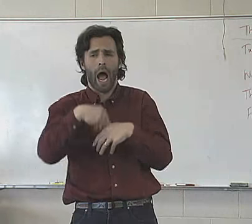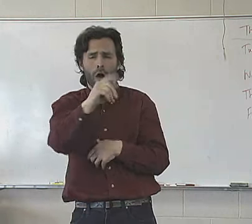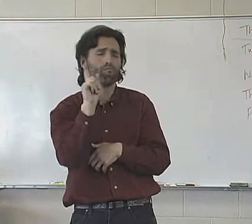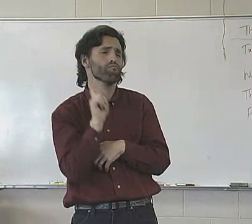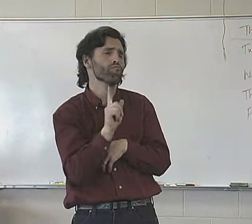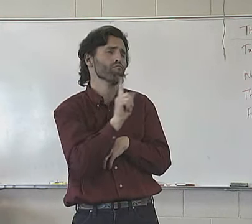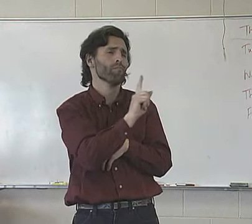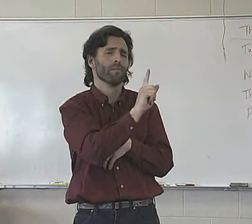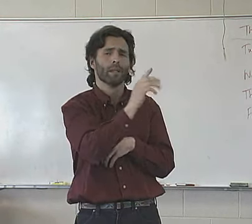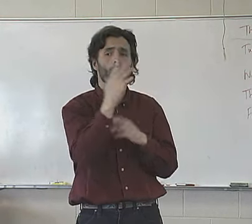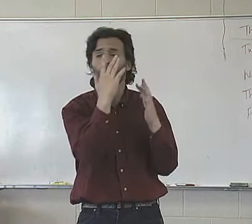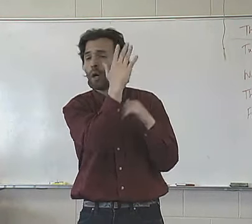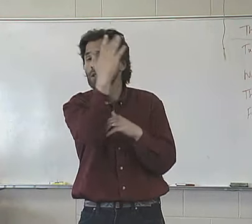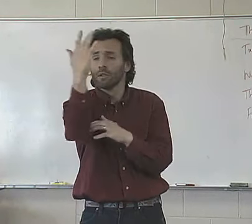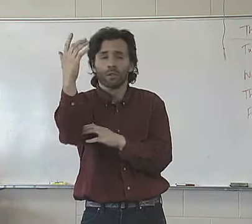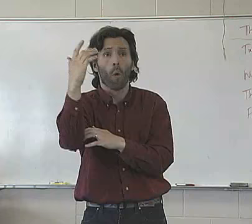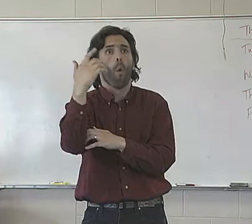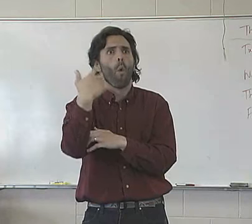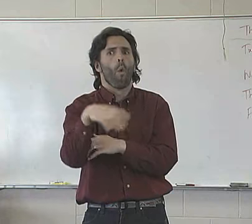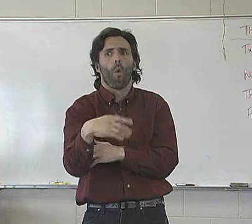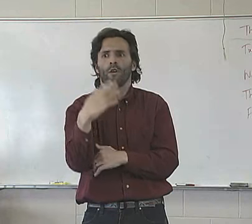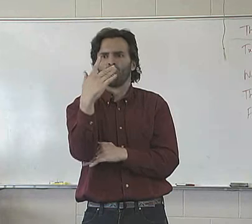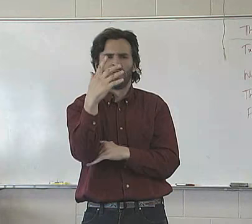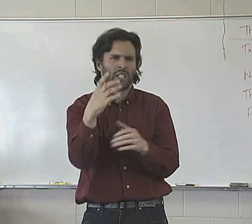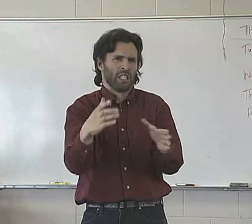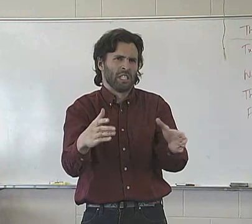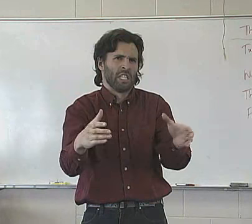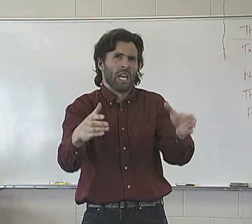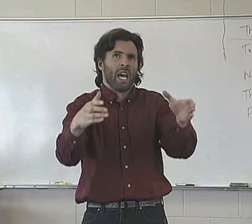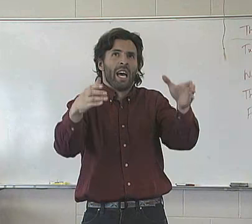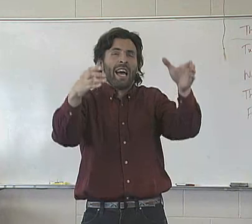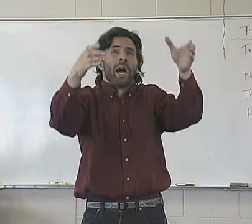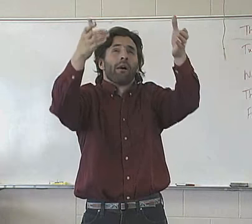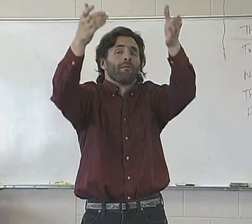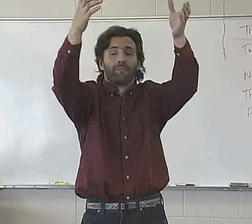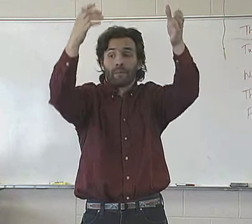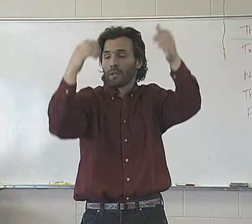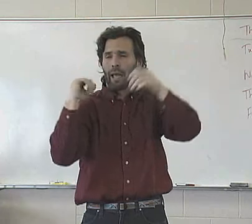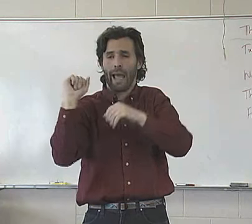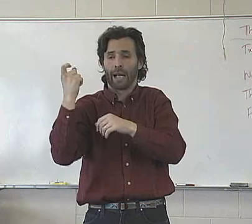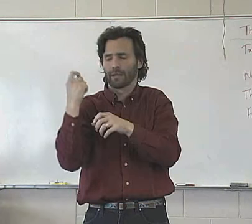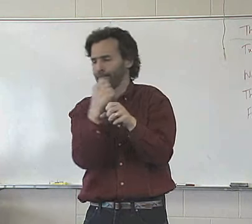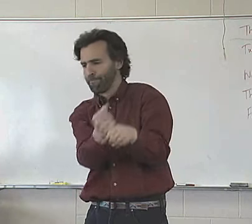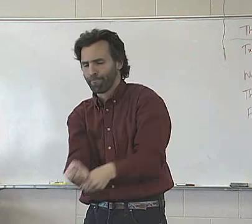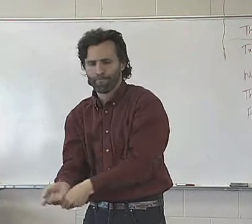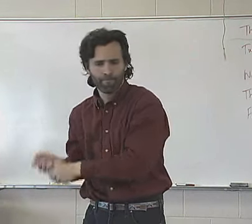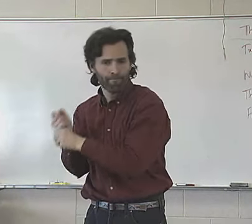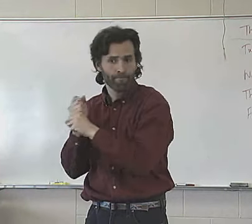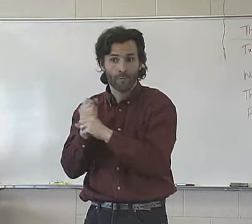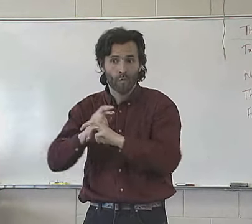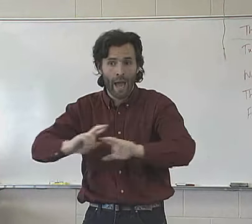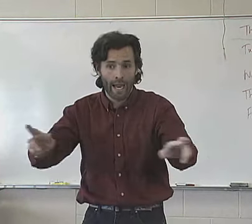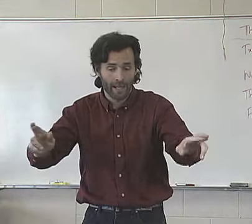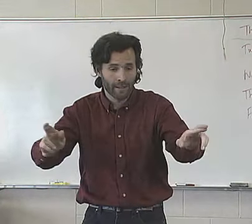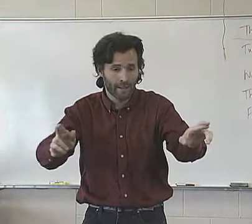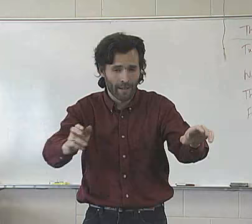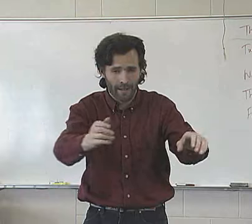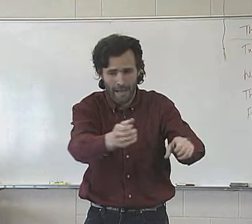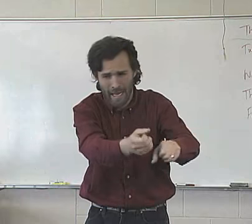while, he got to a place where there's some really big trees, so he got his axe and he started to get ready to chop.